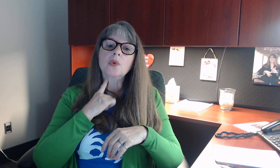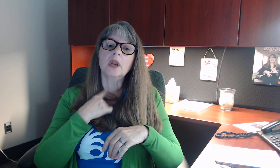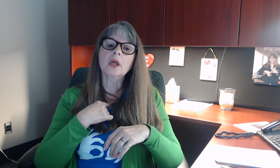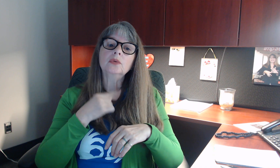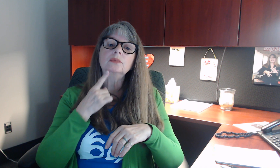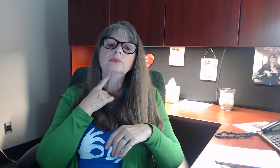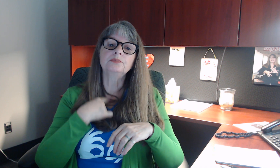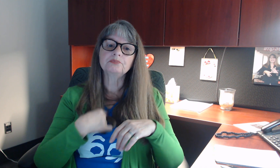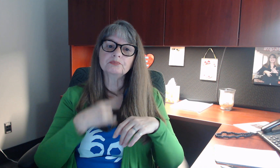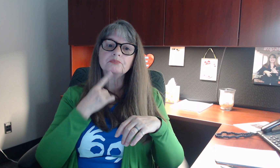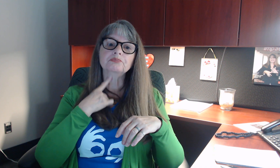swallow,